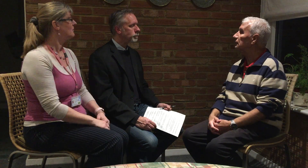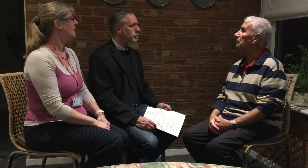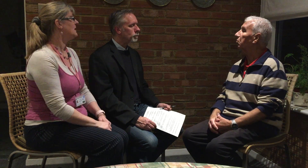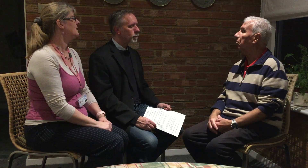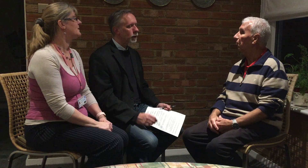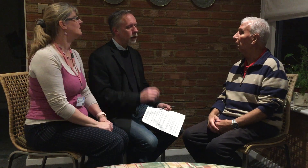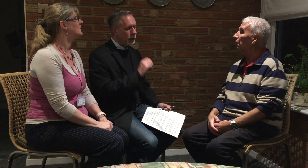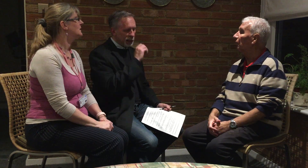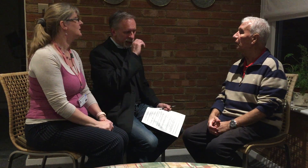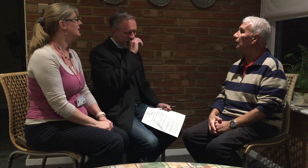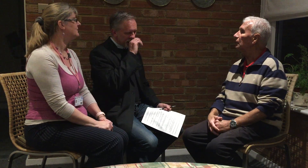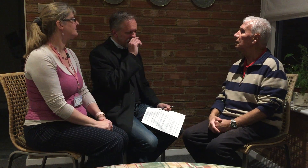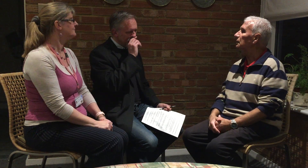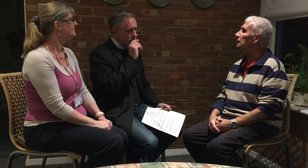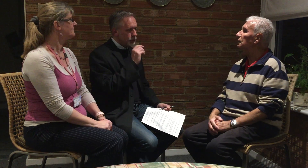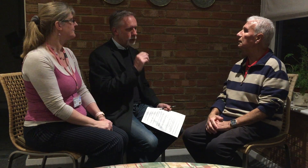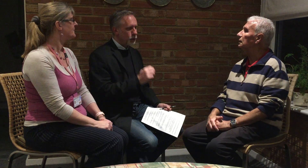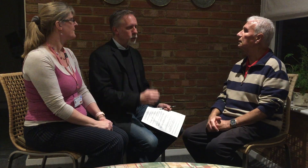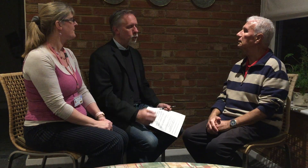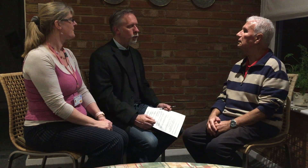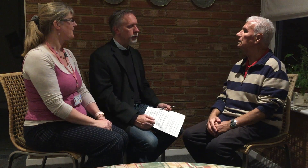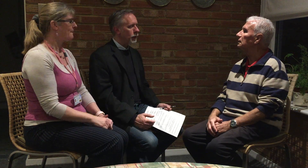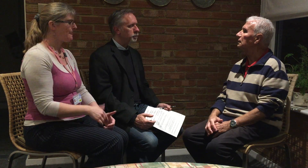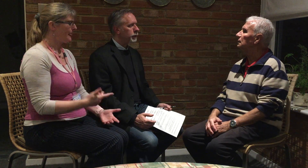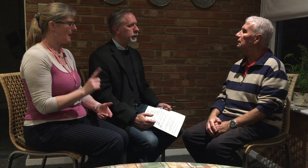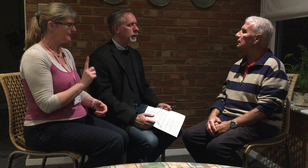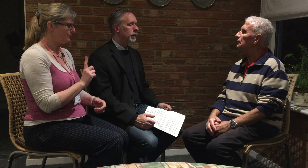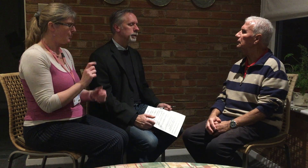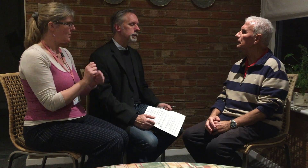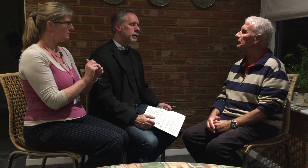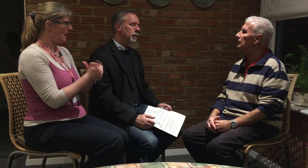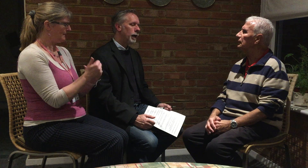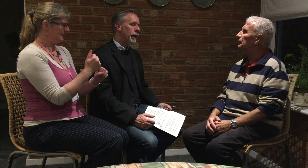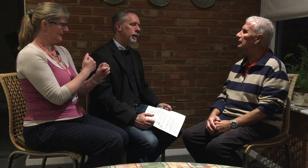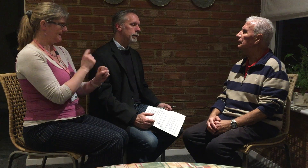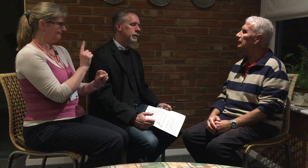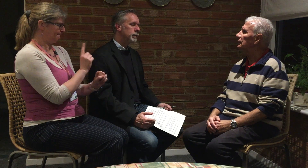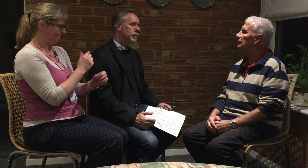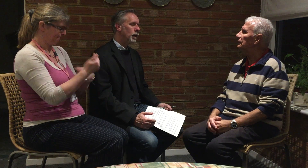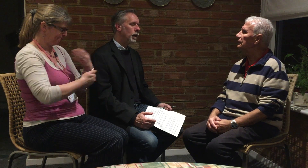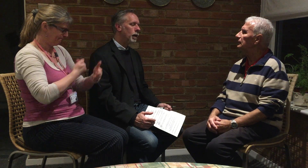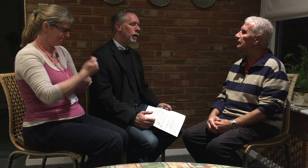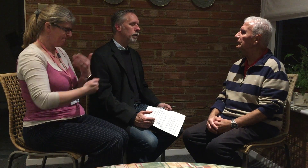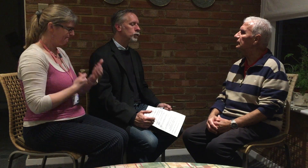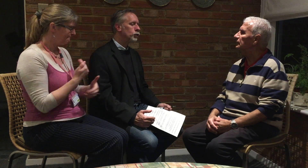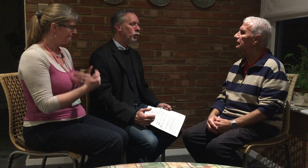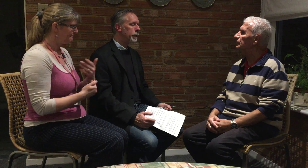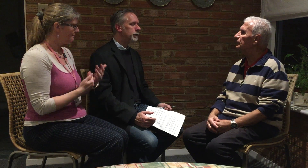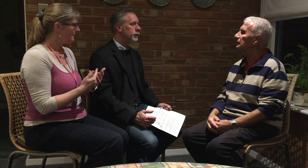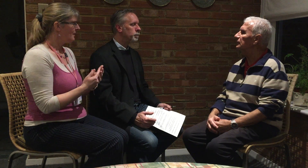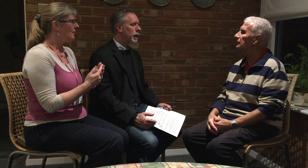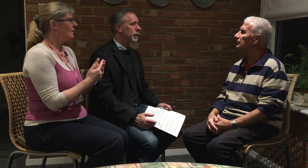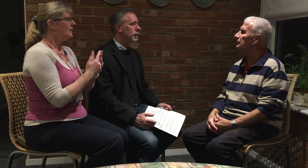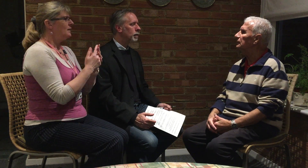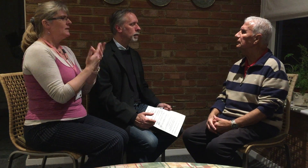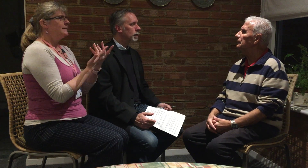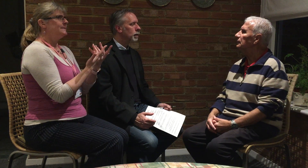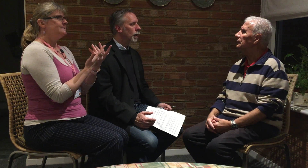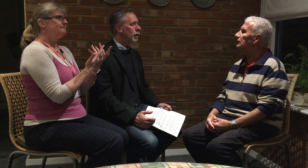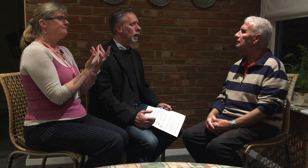8 years. Oh right, yeah. So what the company does is tries to make